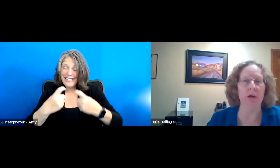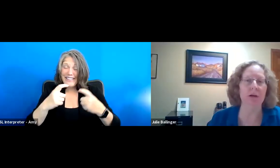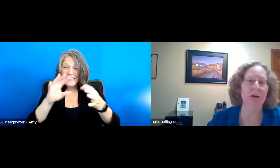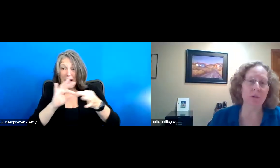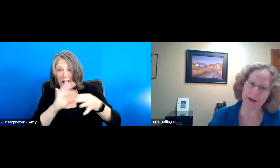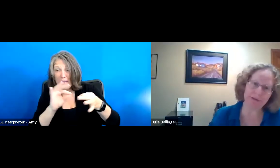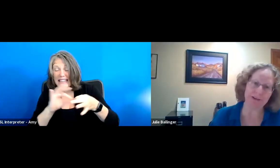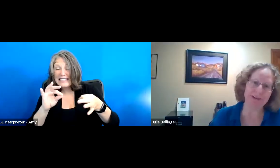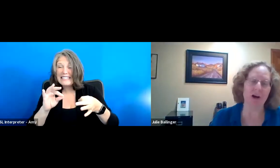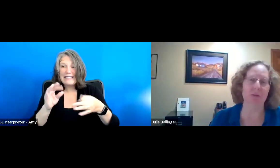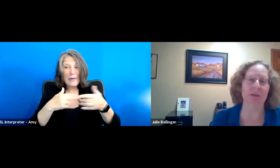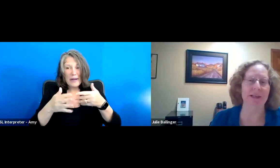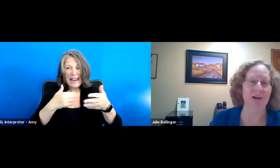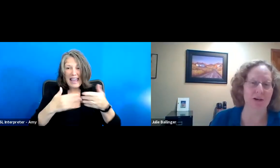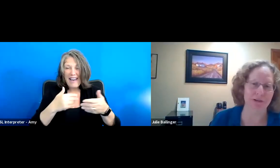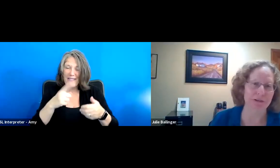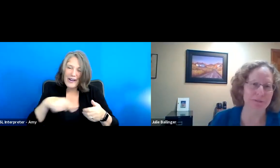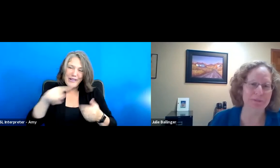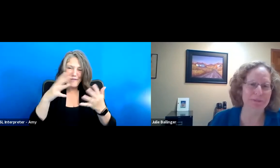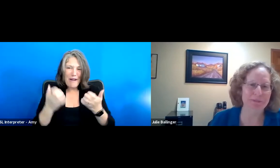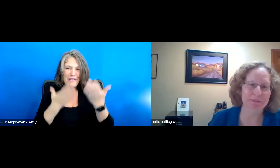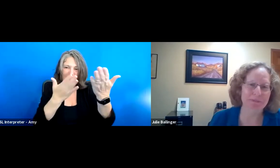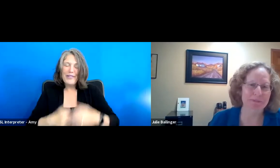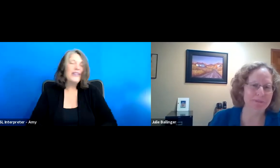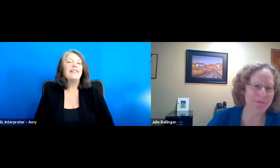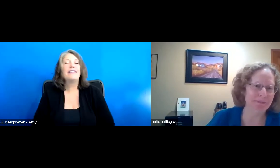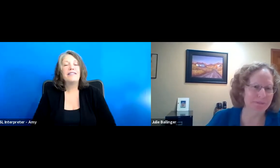comments or whatever y'all would like to offer.